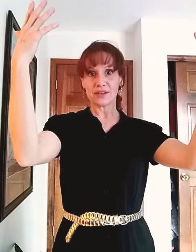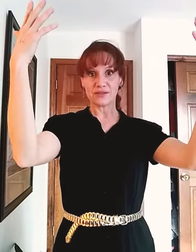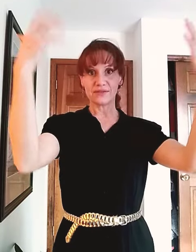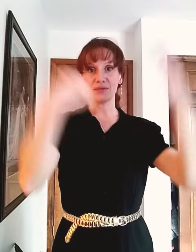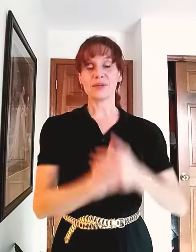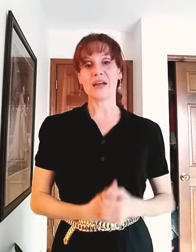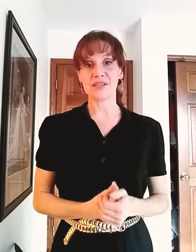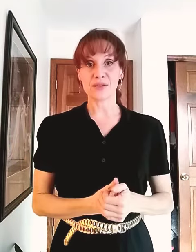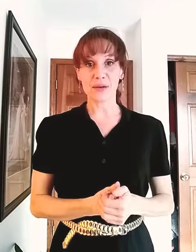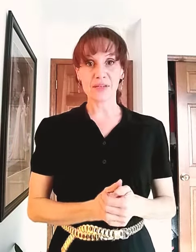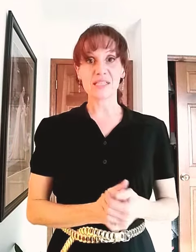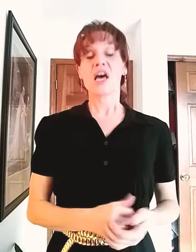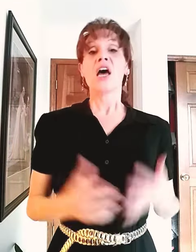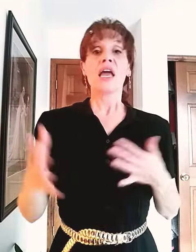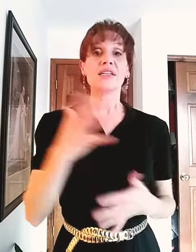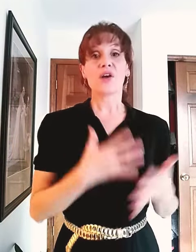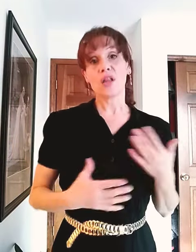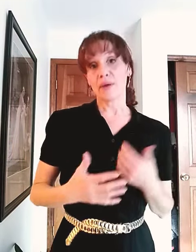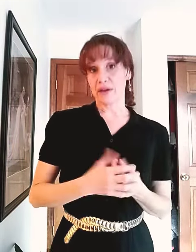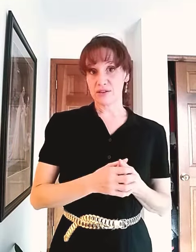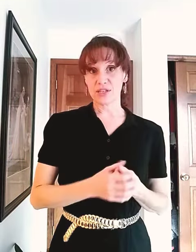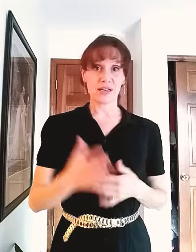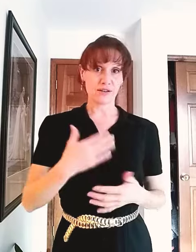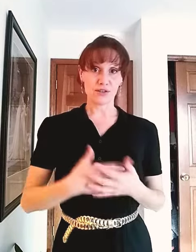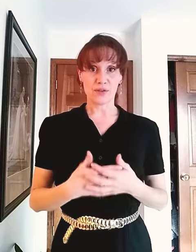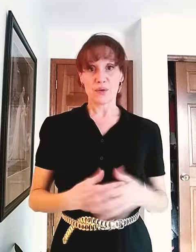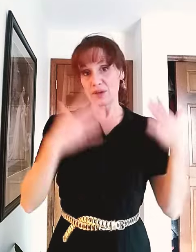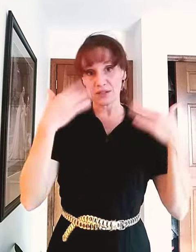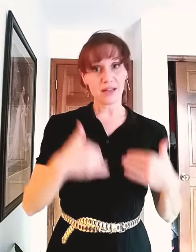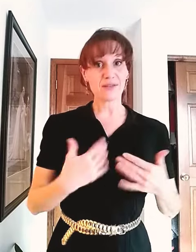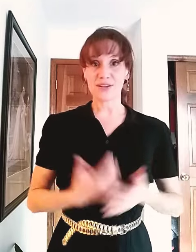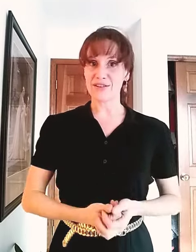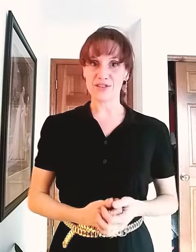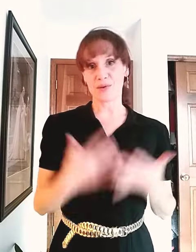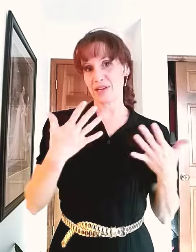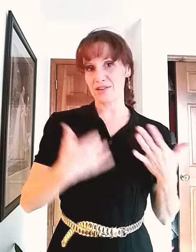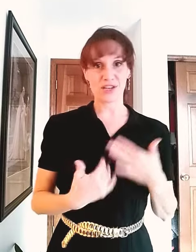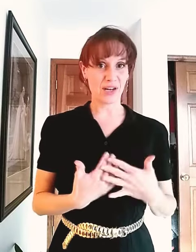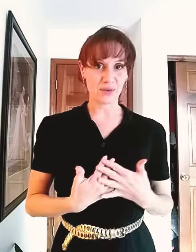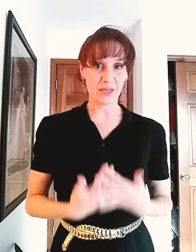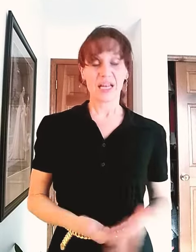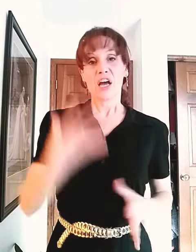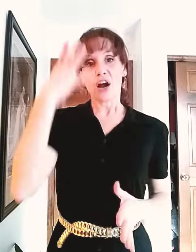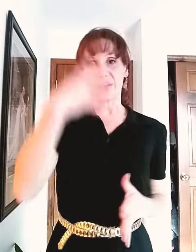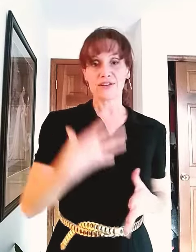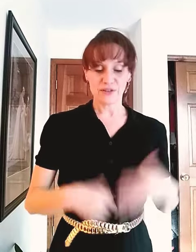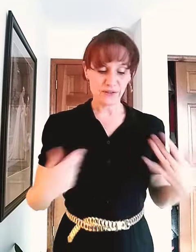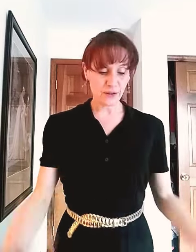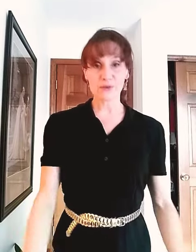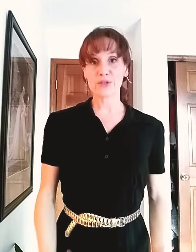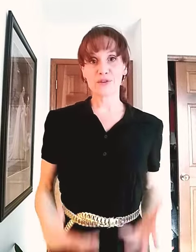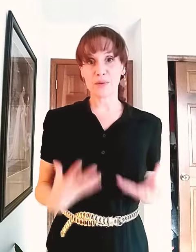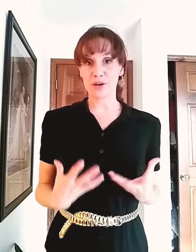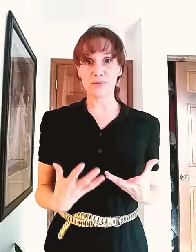realities around us, it's all about energy and energy flow. We ourselves are energy, we're an energy conduit. Our energy flows from our root